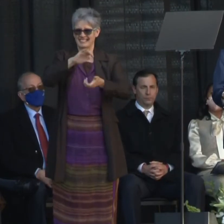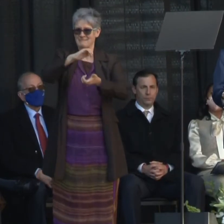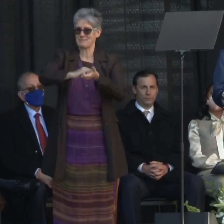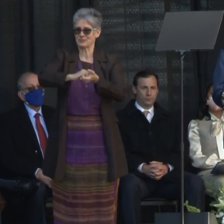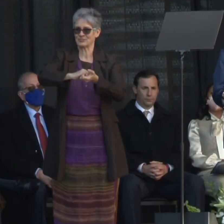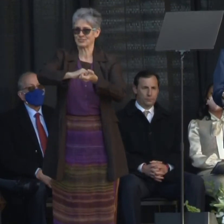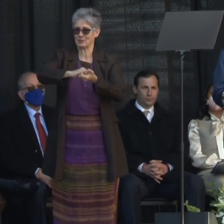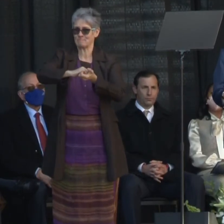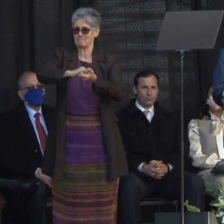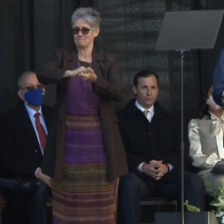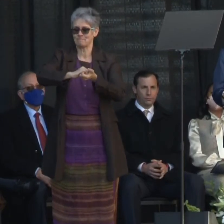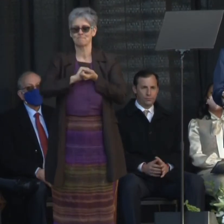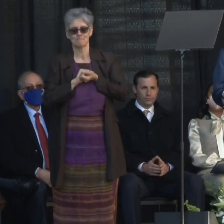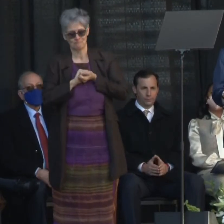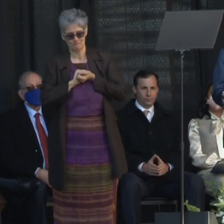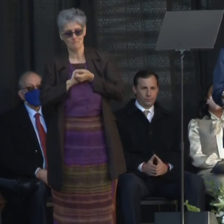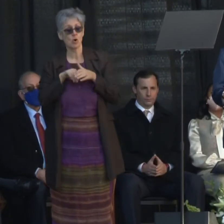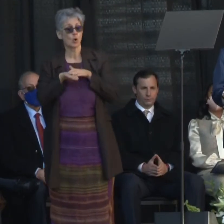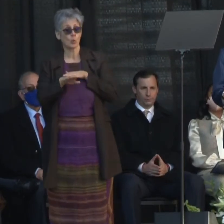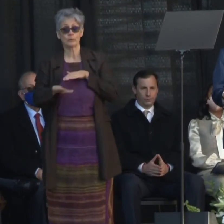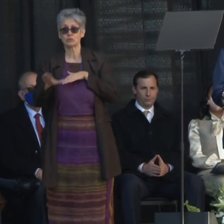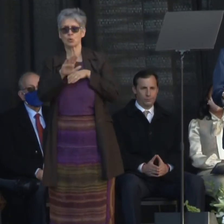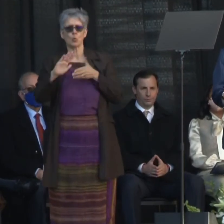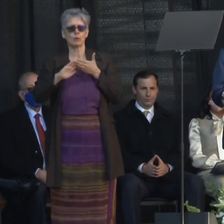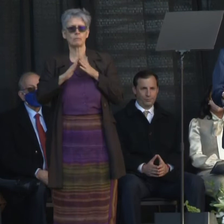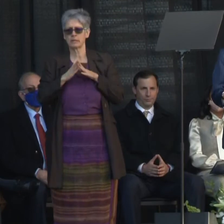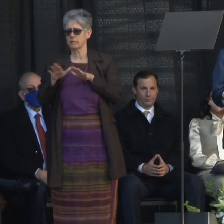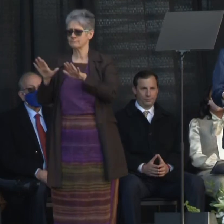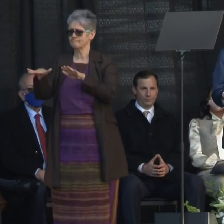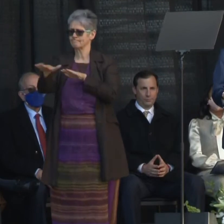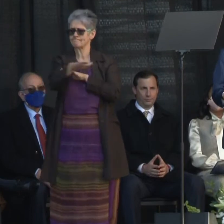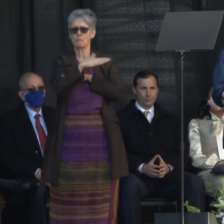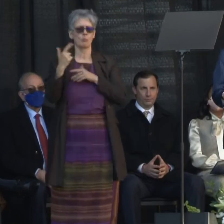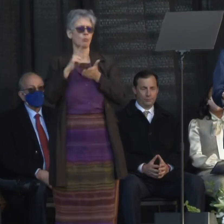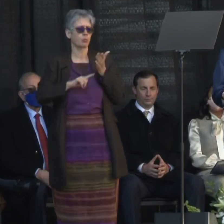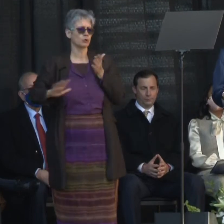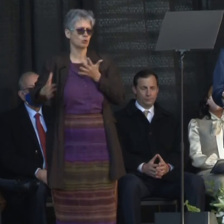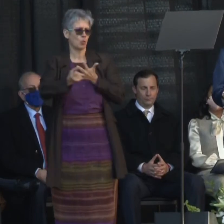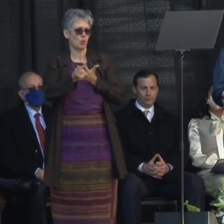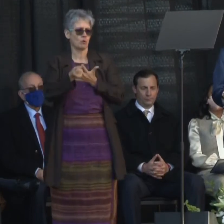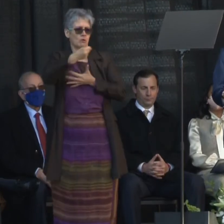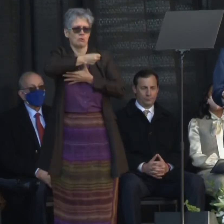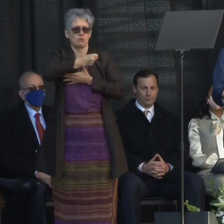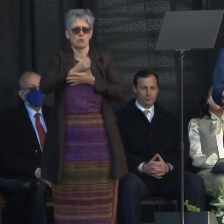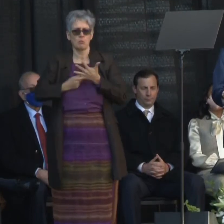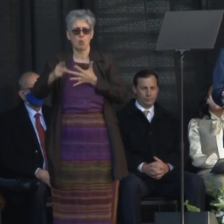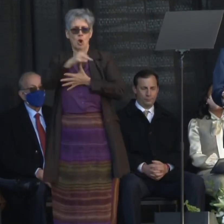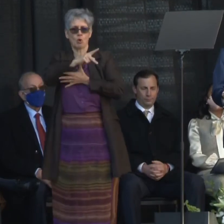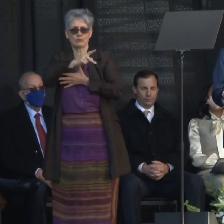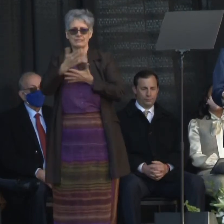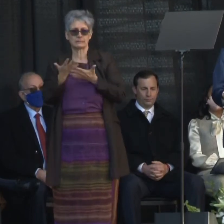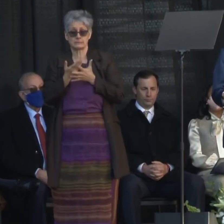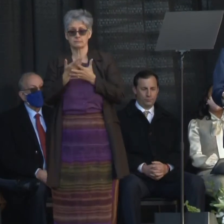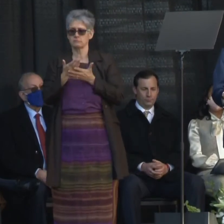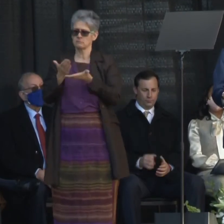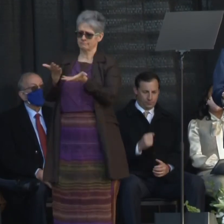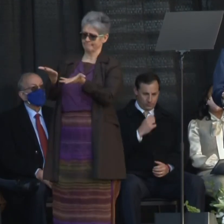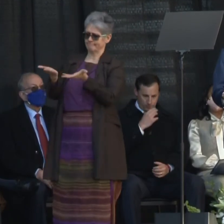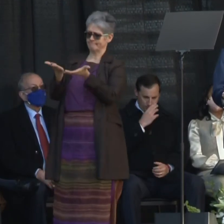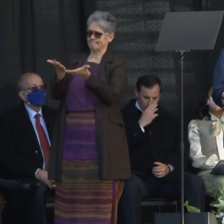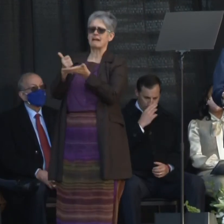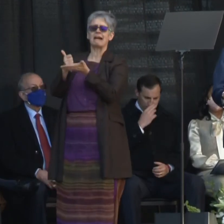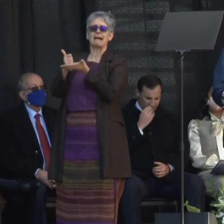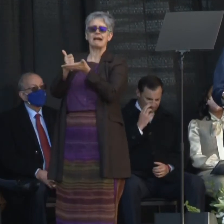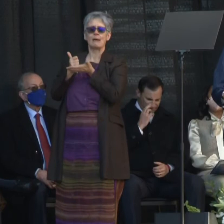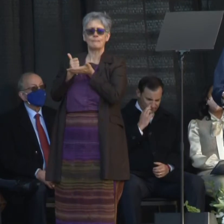going into your community, listening to what your priorities are, and see how we can help. Tell us what